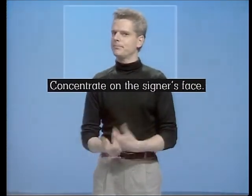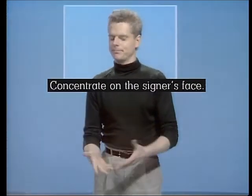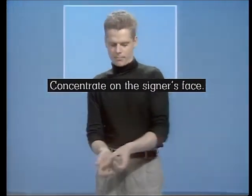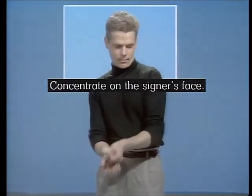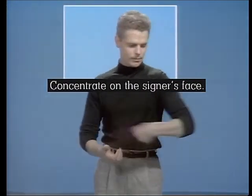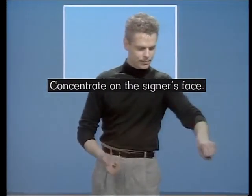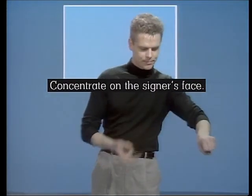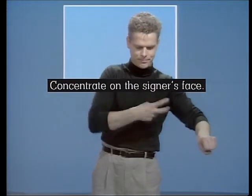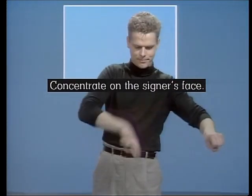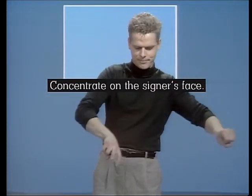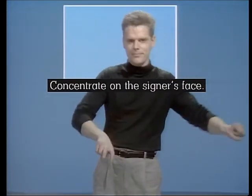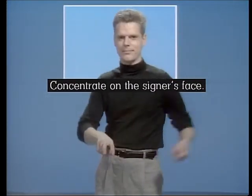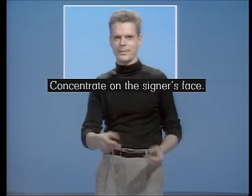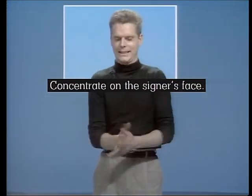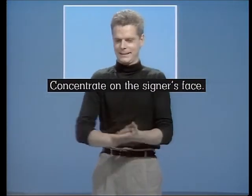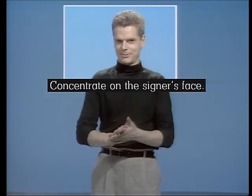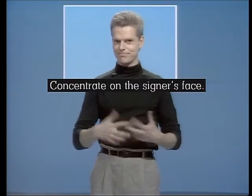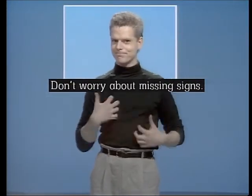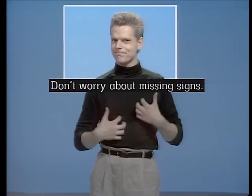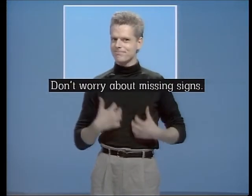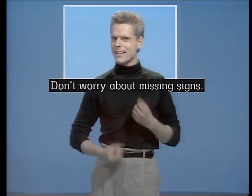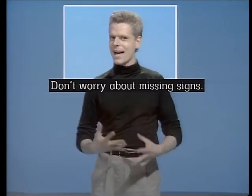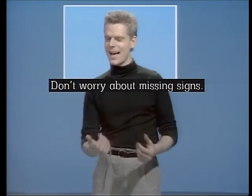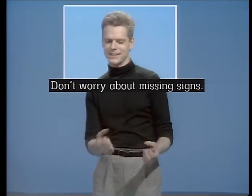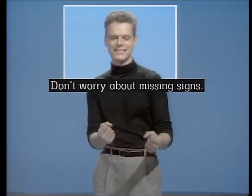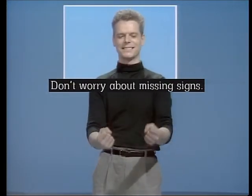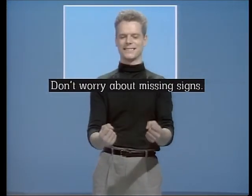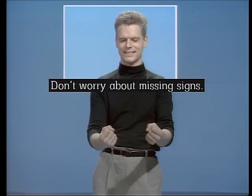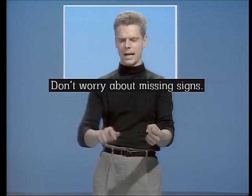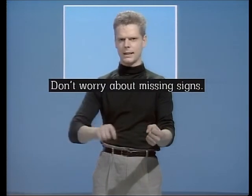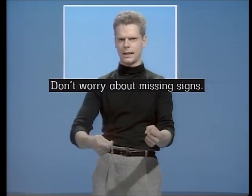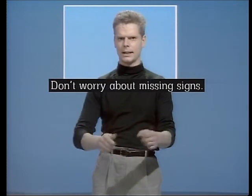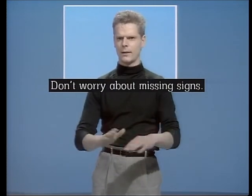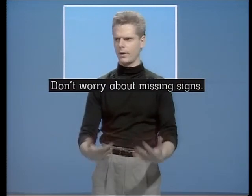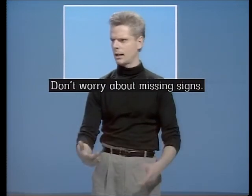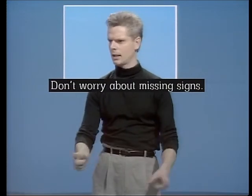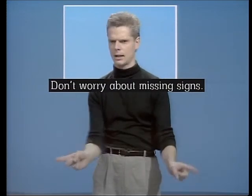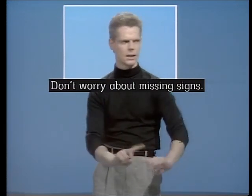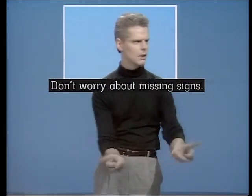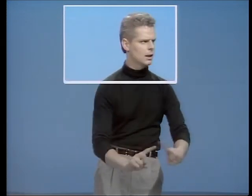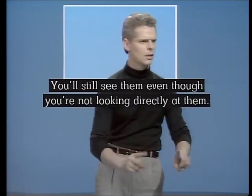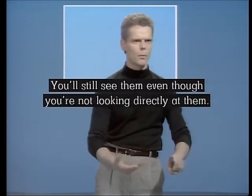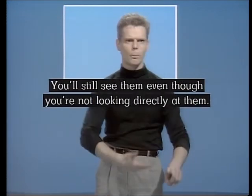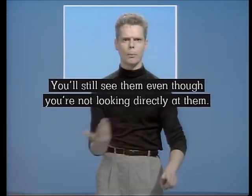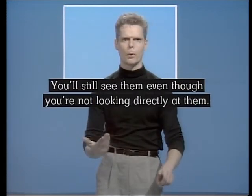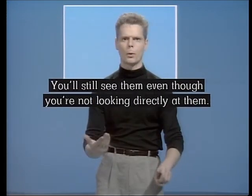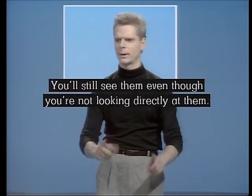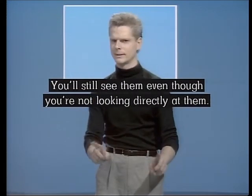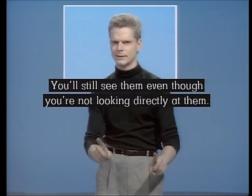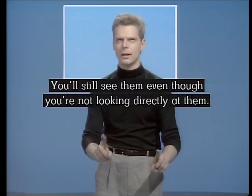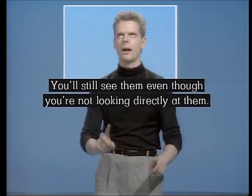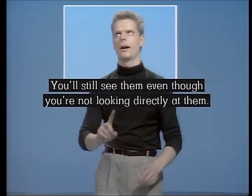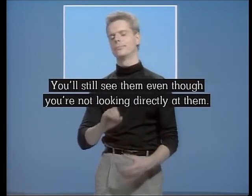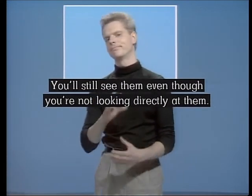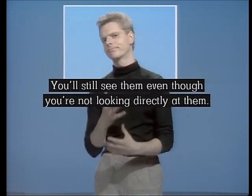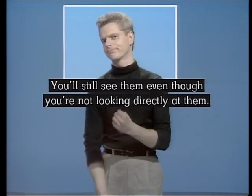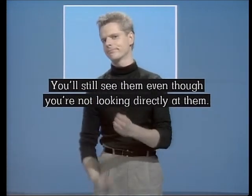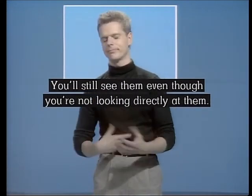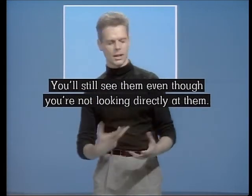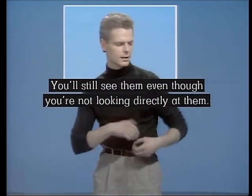to concentrate on the signer's face. Don't worry about missing signs. You'll find that you'll still be able to see them, even though you're not looking